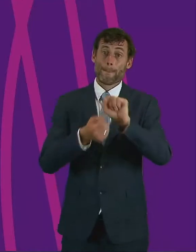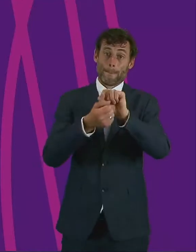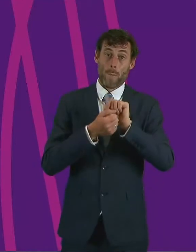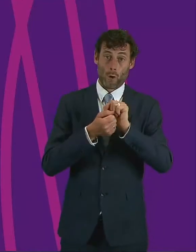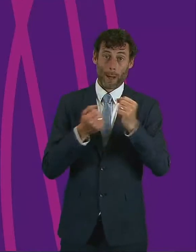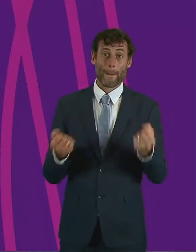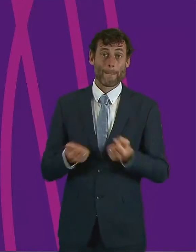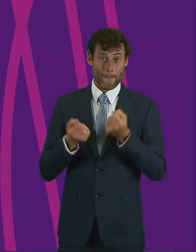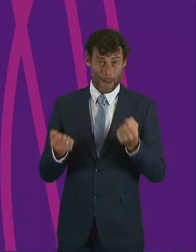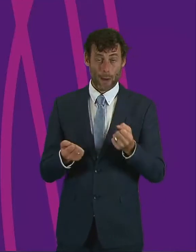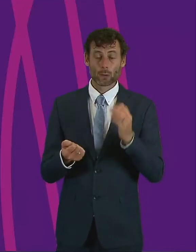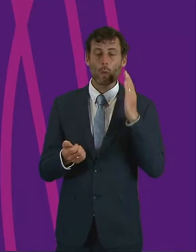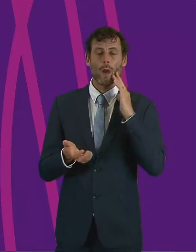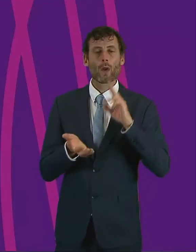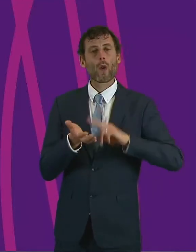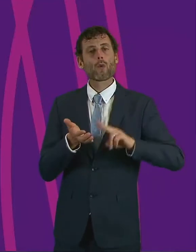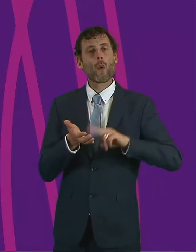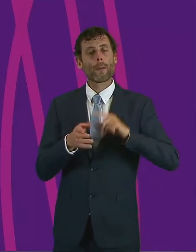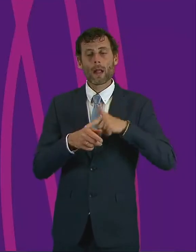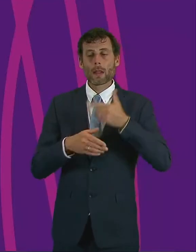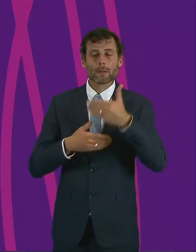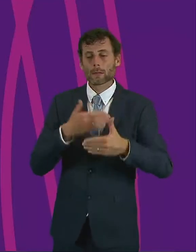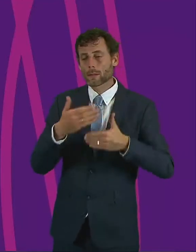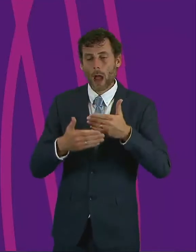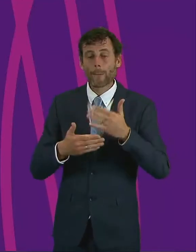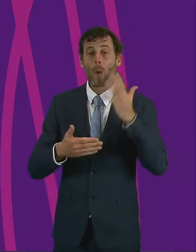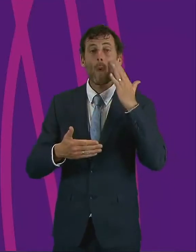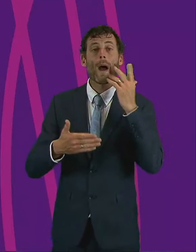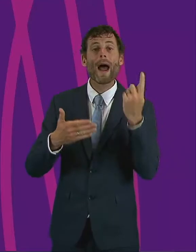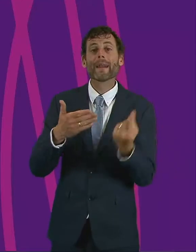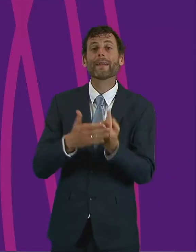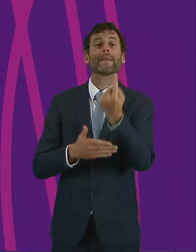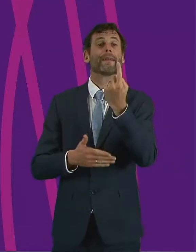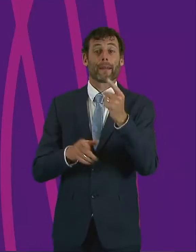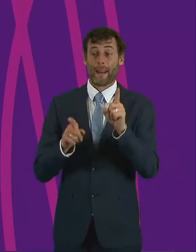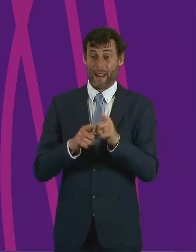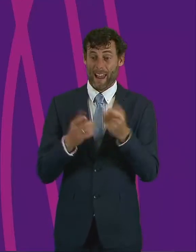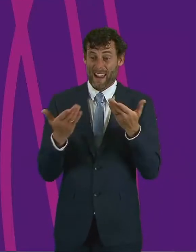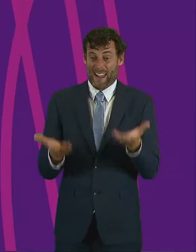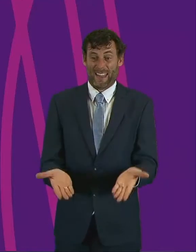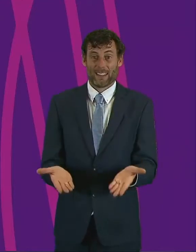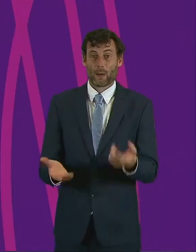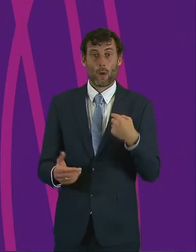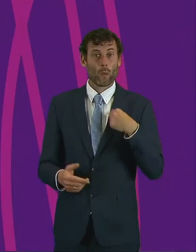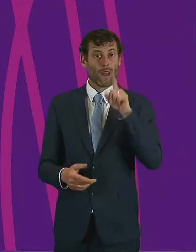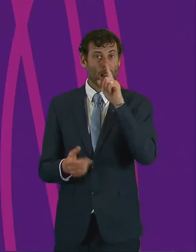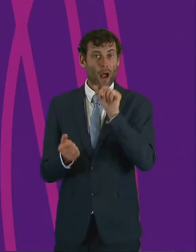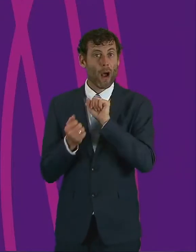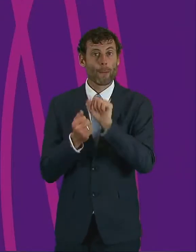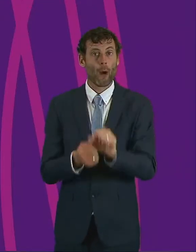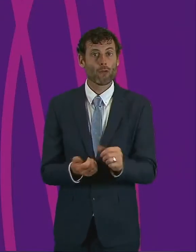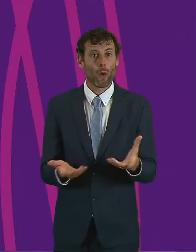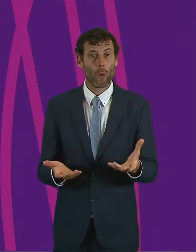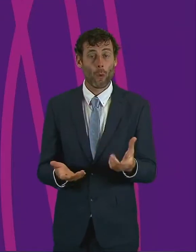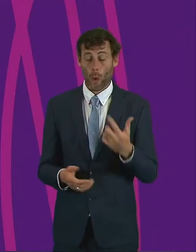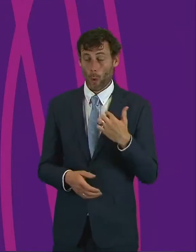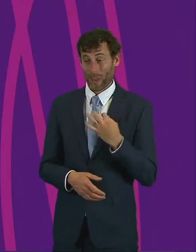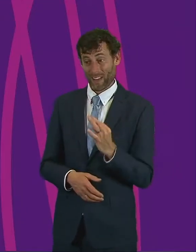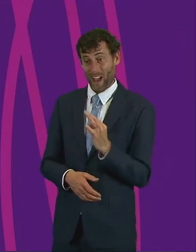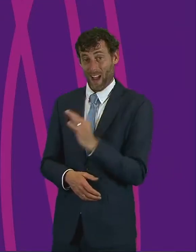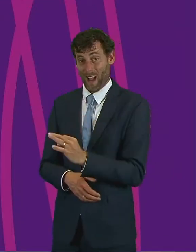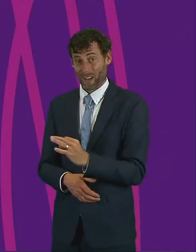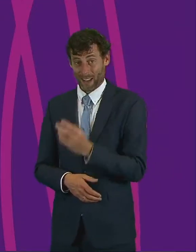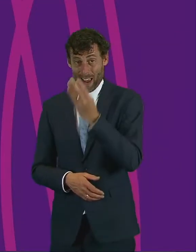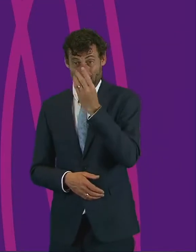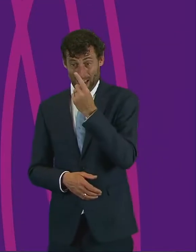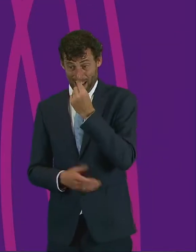good in normal times, but for an extraordinary crisis like this, they do not work. And these very simple requests we've made about